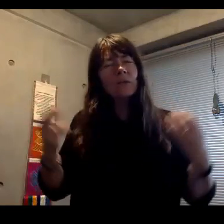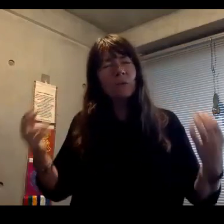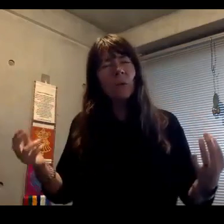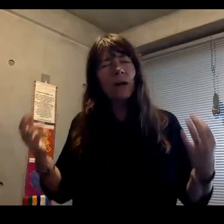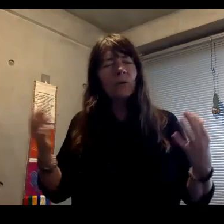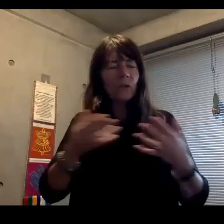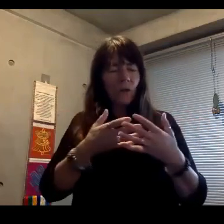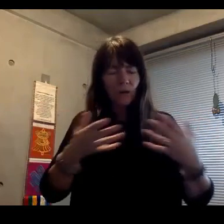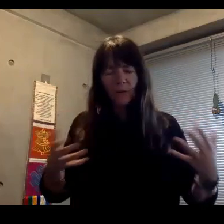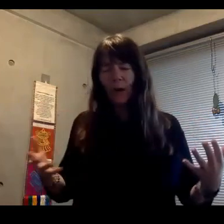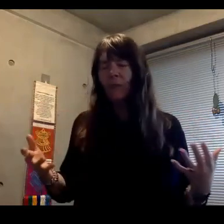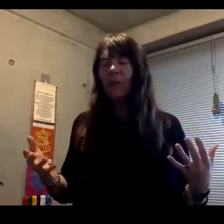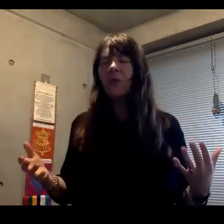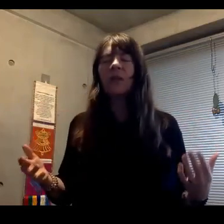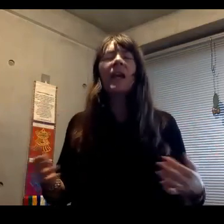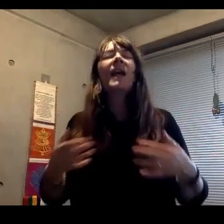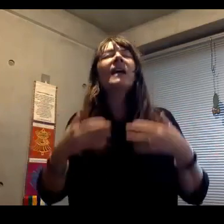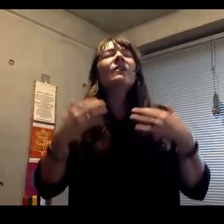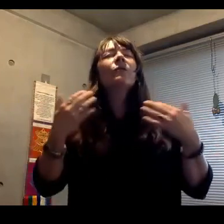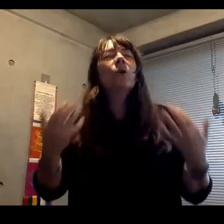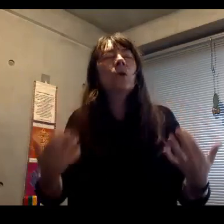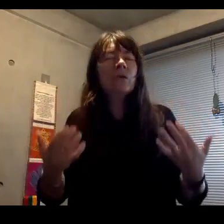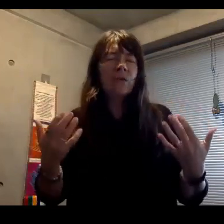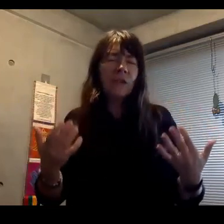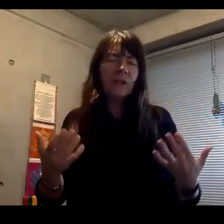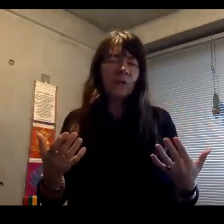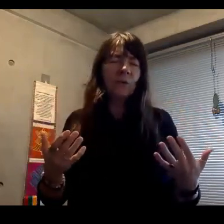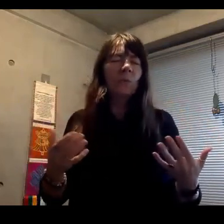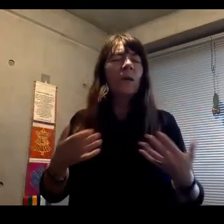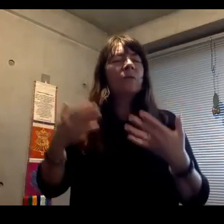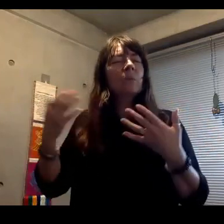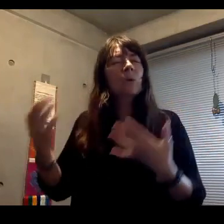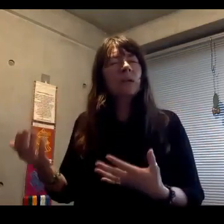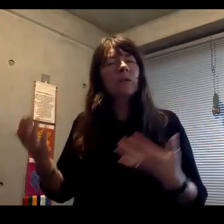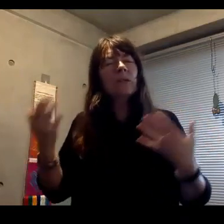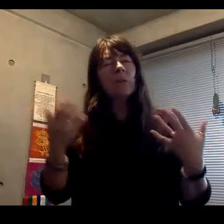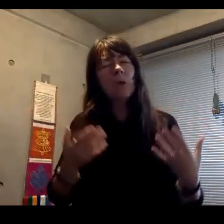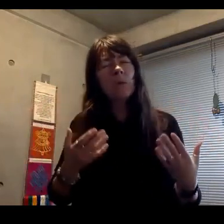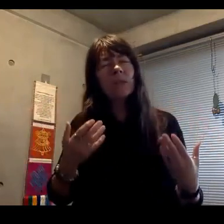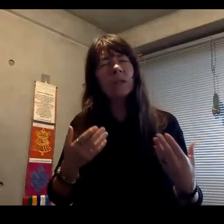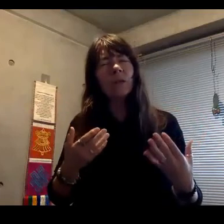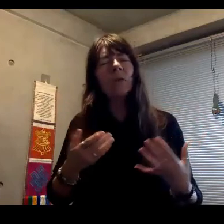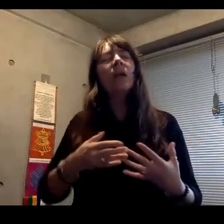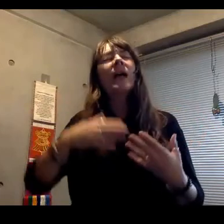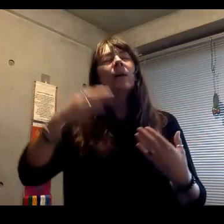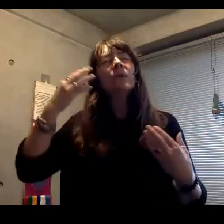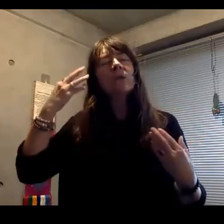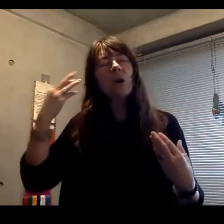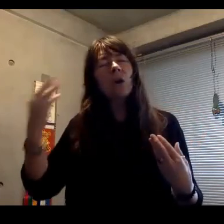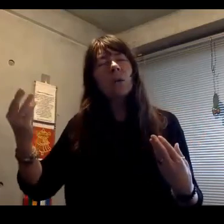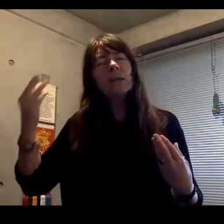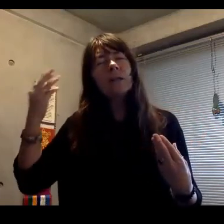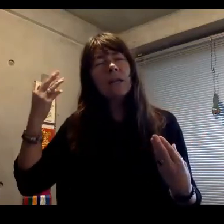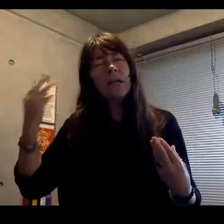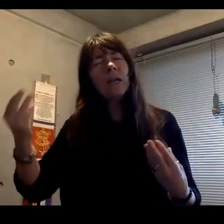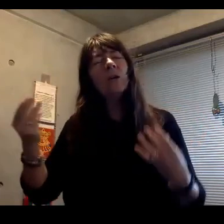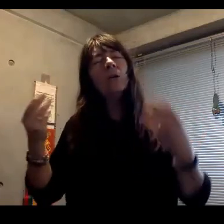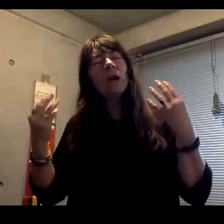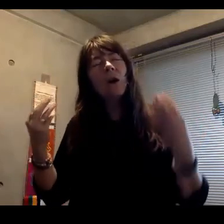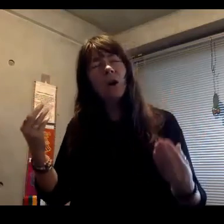others throughout all of your evolution. And of course they do. We have spoken of it a moment ago, how there's always